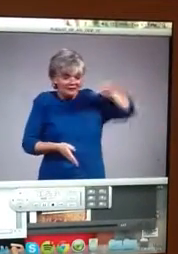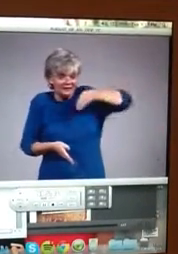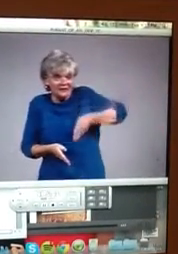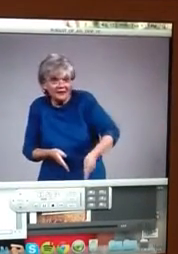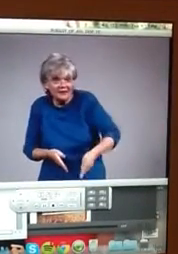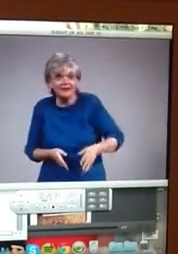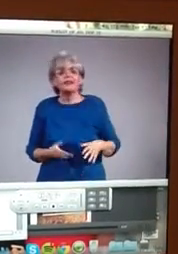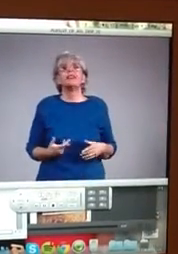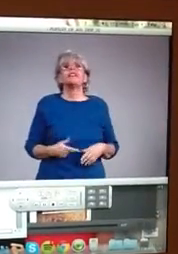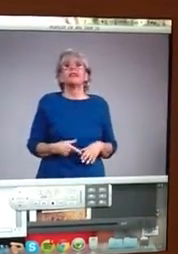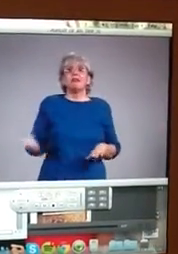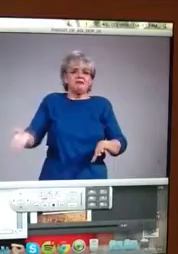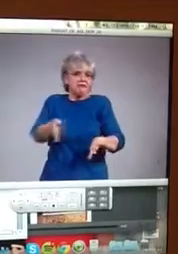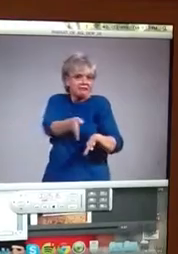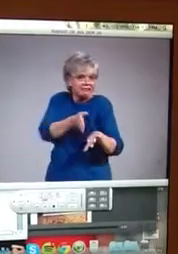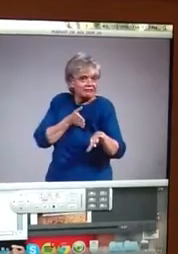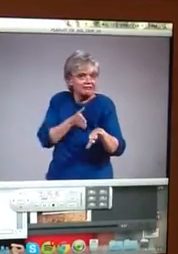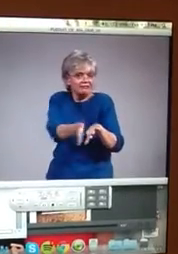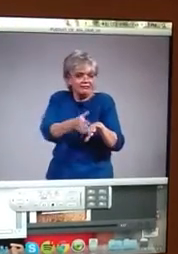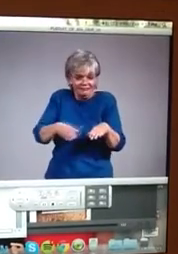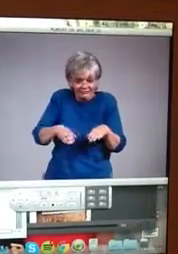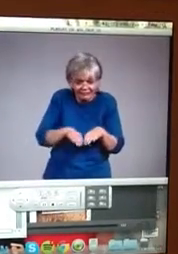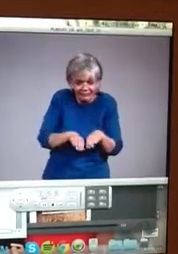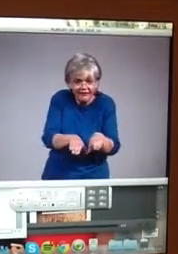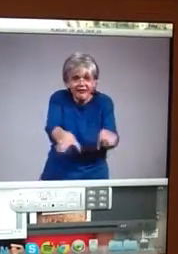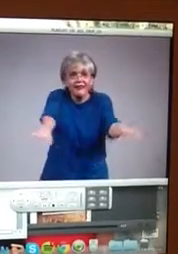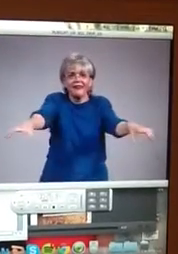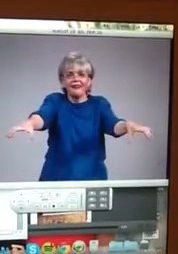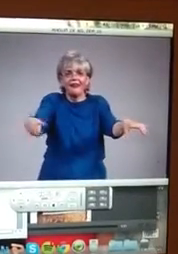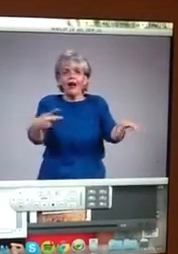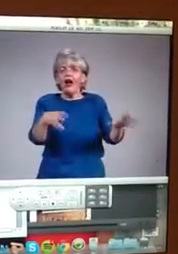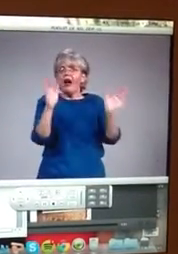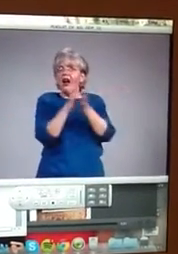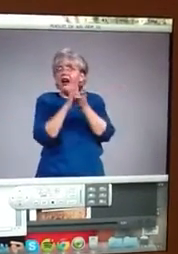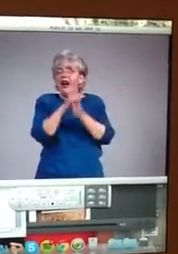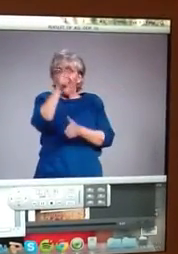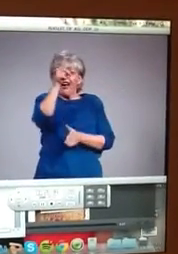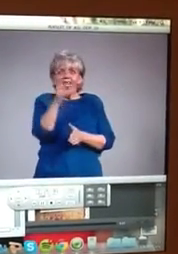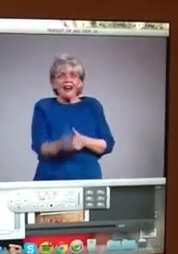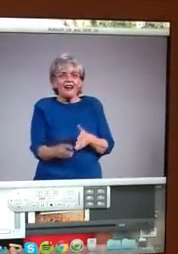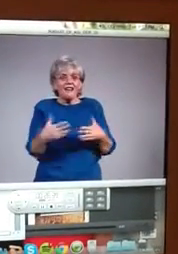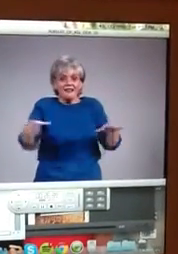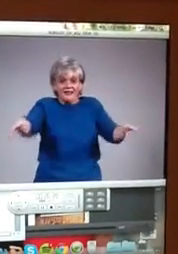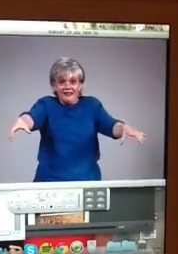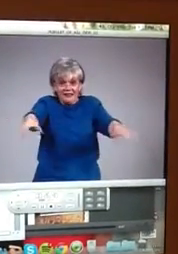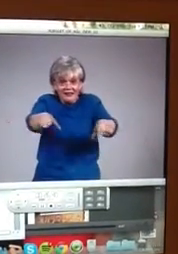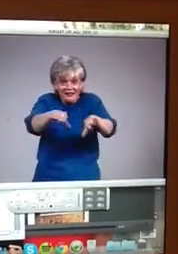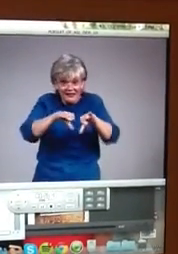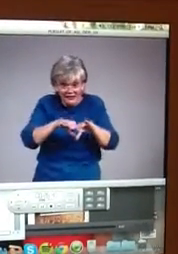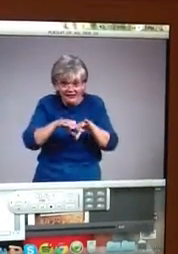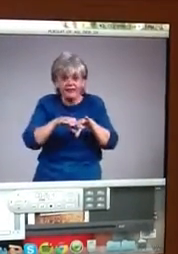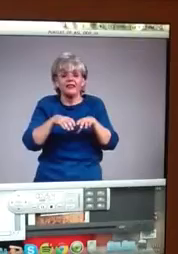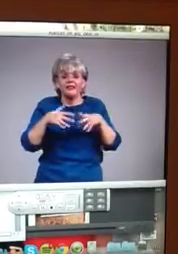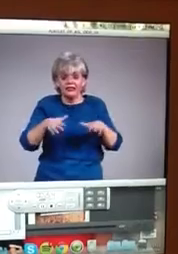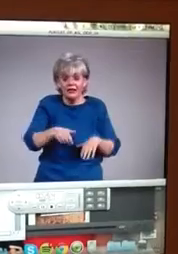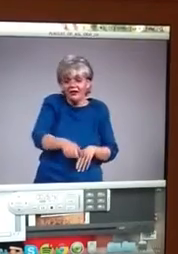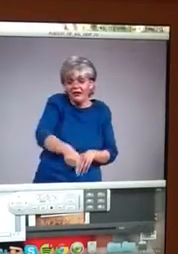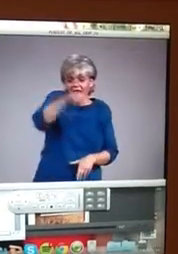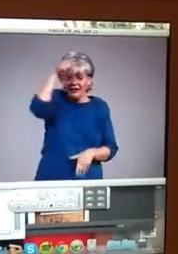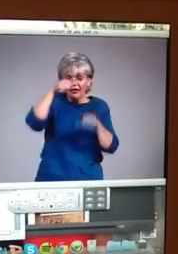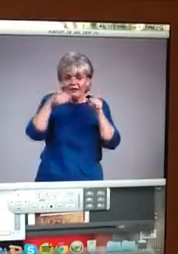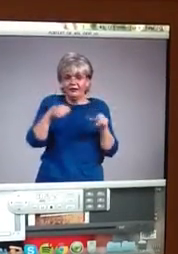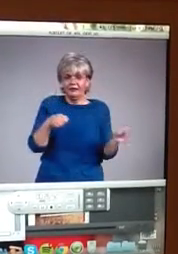puts the leg out at the same time as the other woman. So then the man puts in both of the wood, and he saws